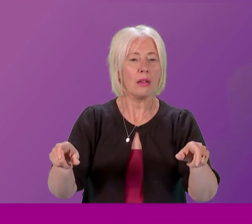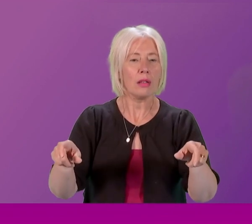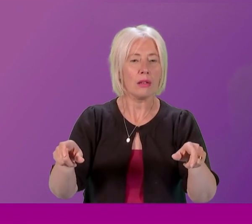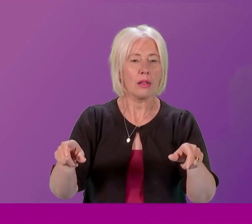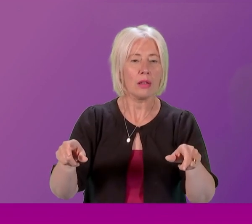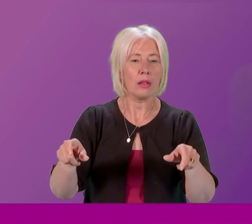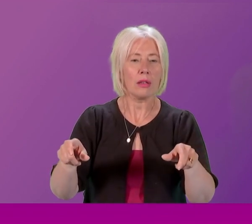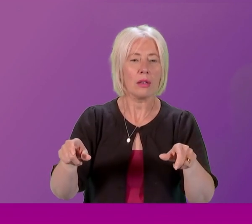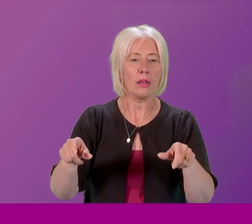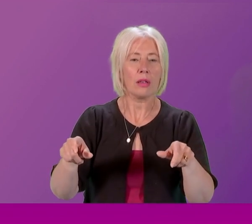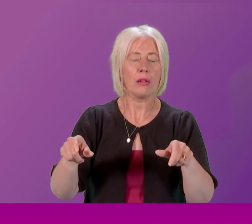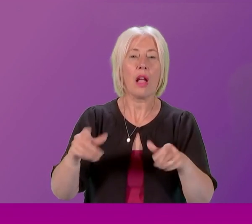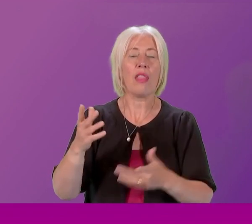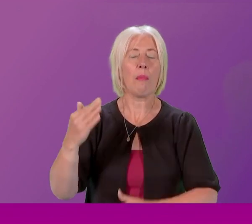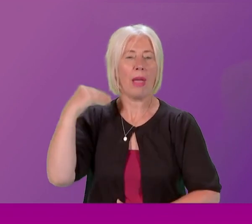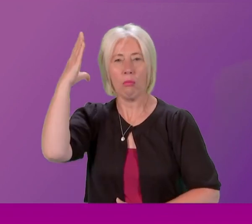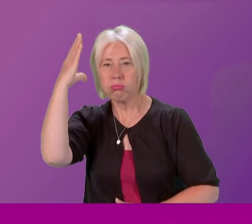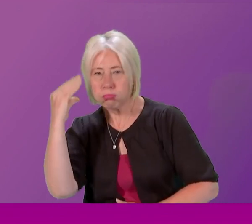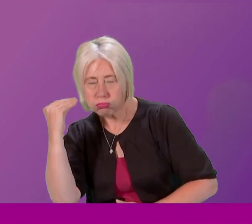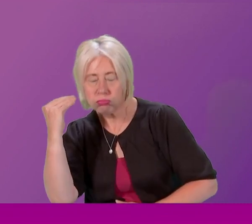People out of ear and deaf,